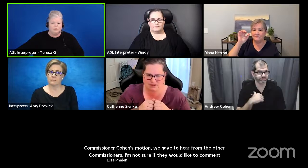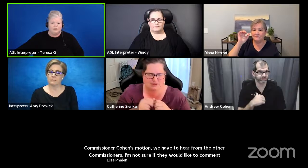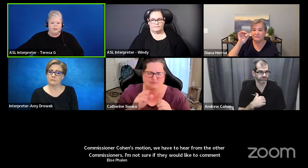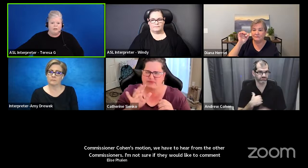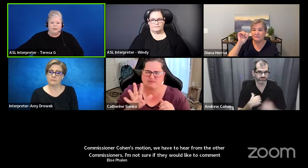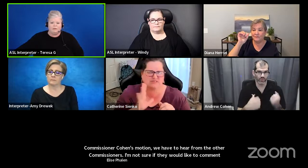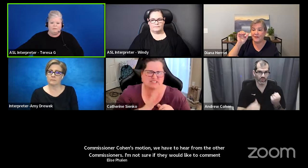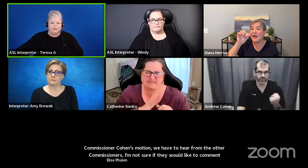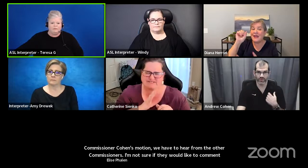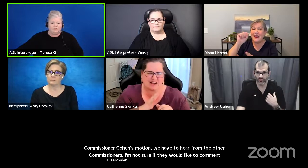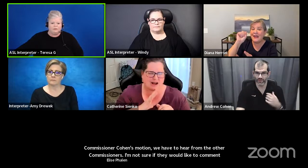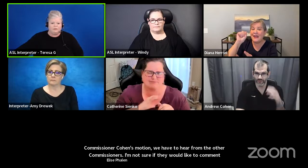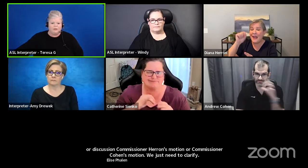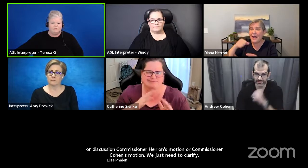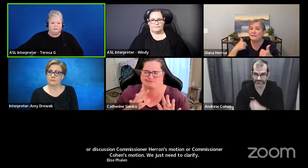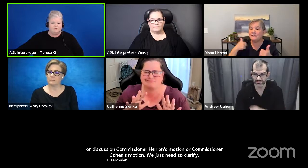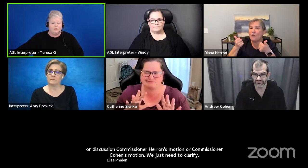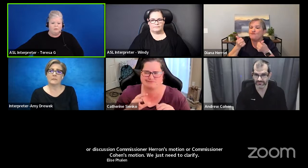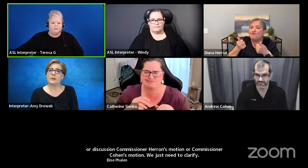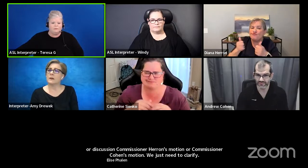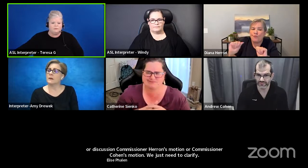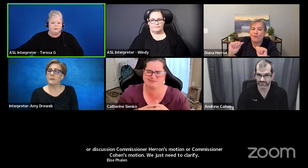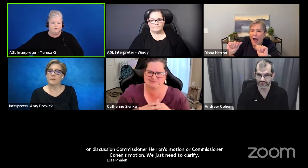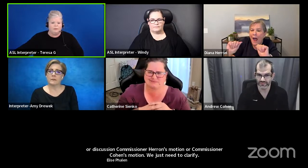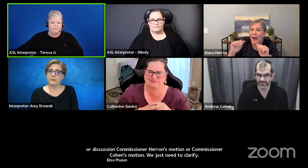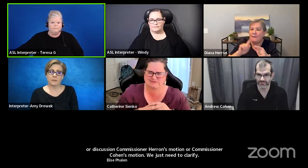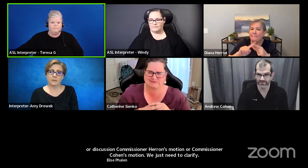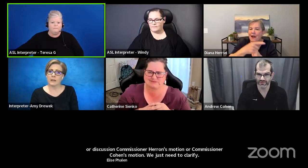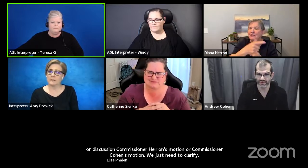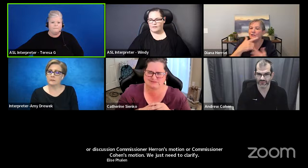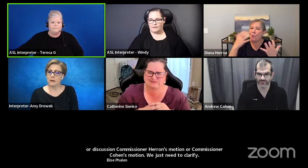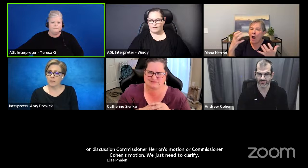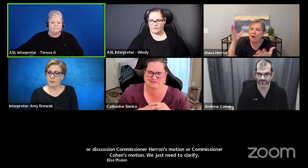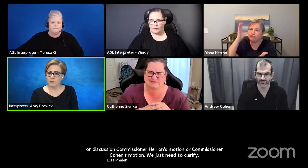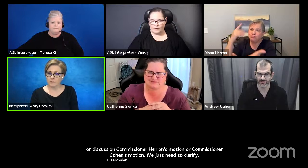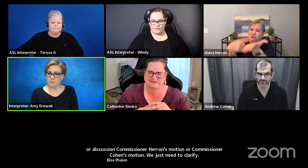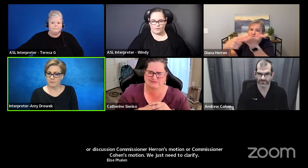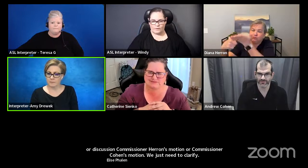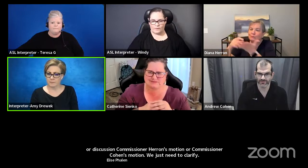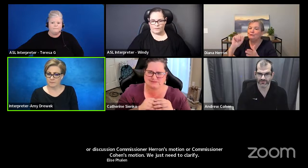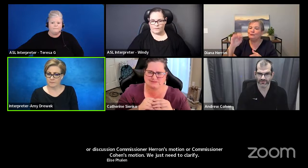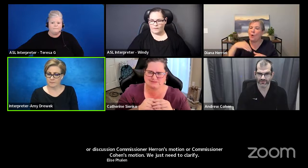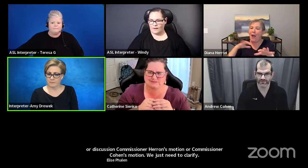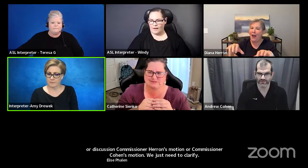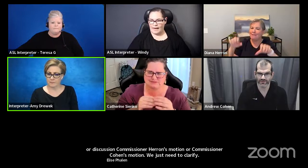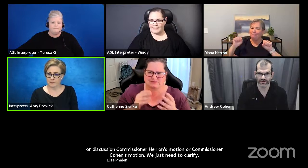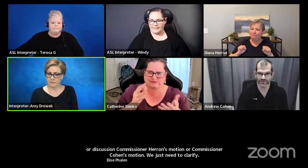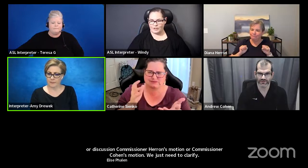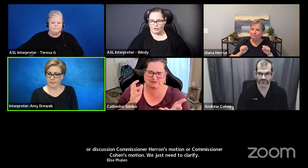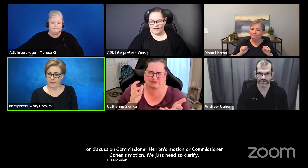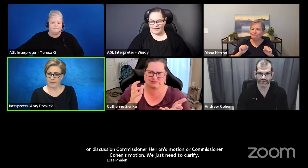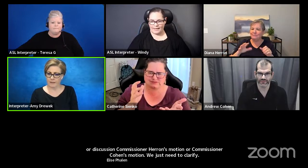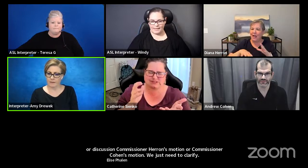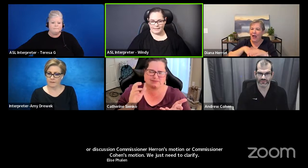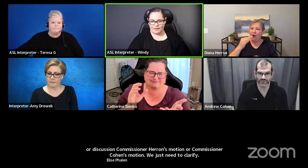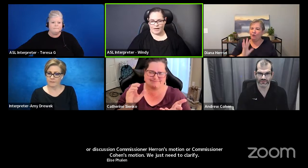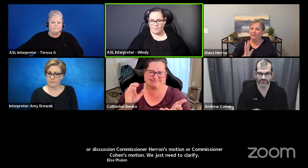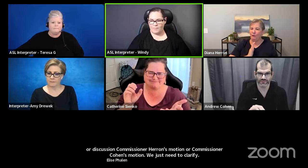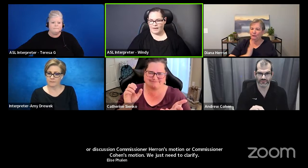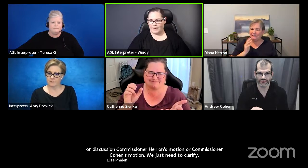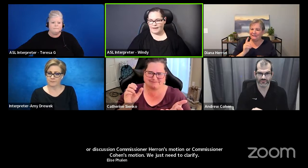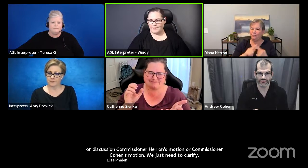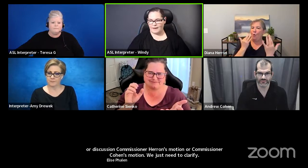Oh, sorry. I completely overlooked that. I'll hold. Sorry. That's not a problem. I did